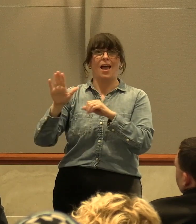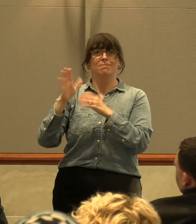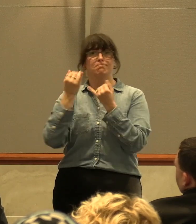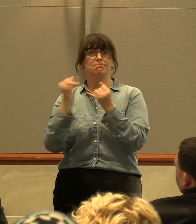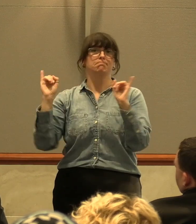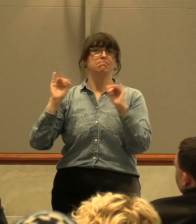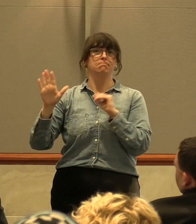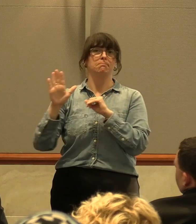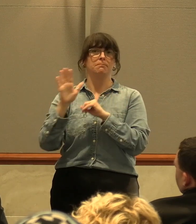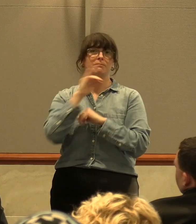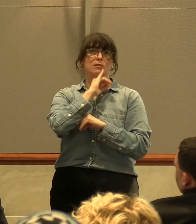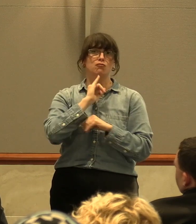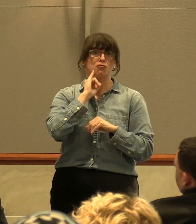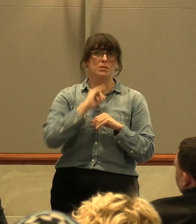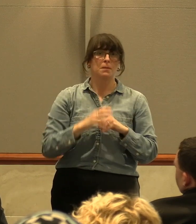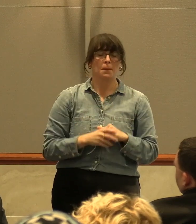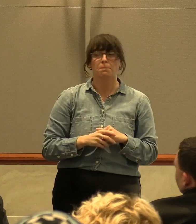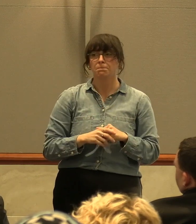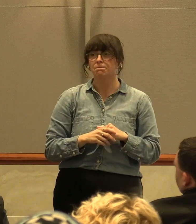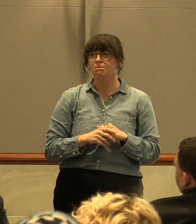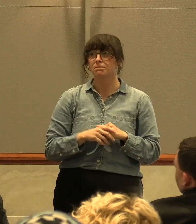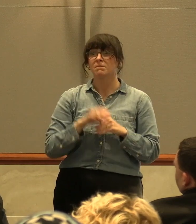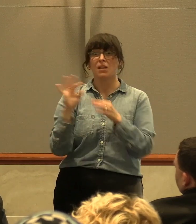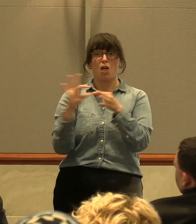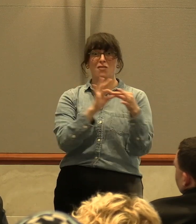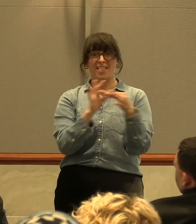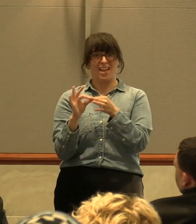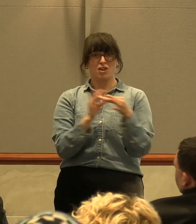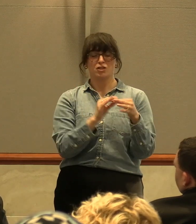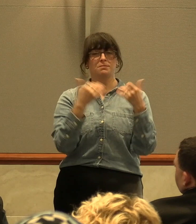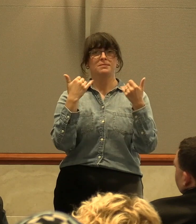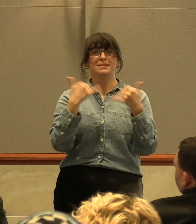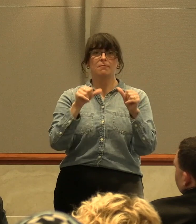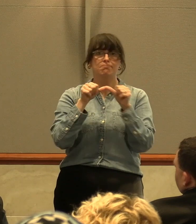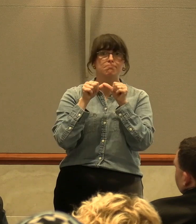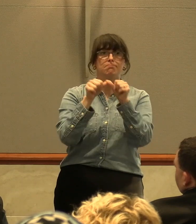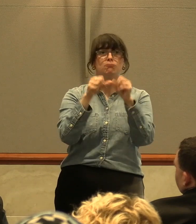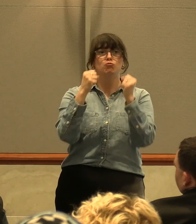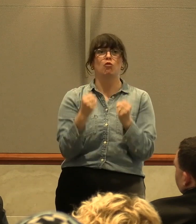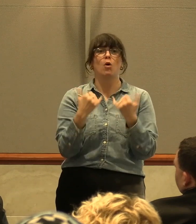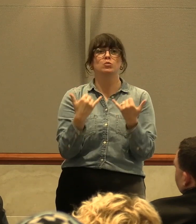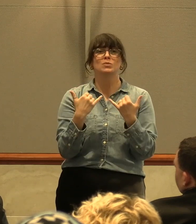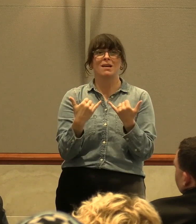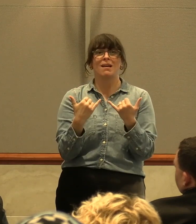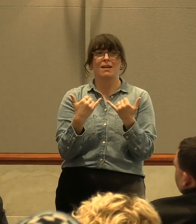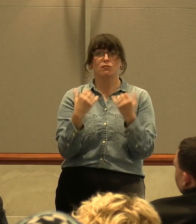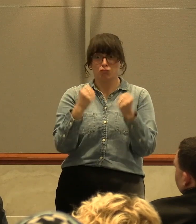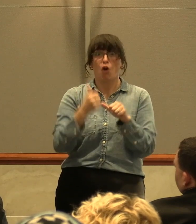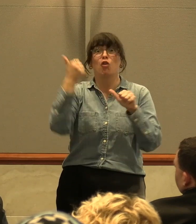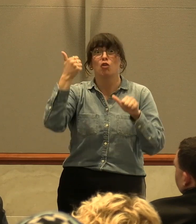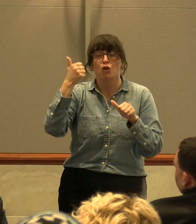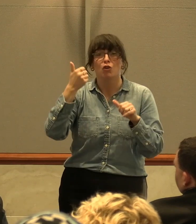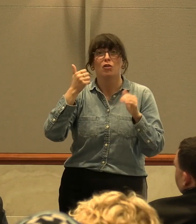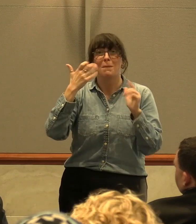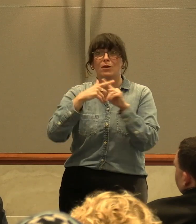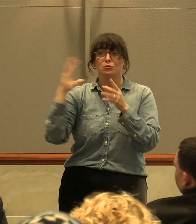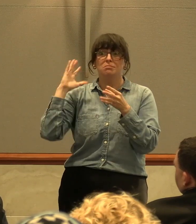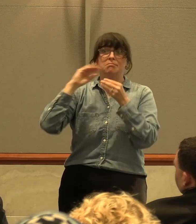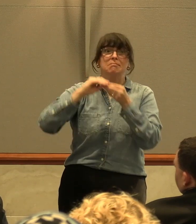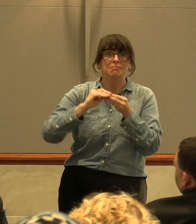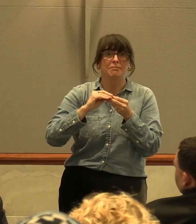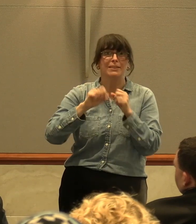Israel. That relationship is as strong today, stronger, as we've grown over the